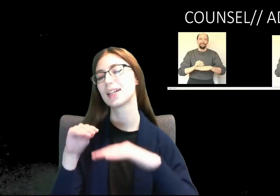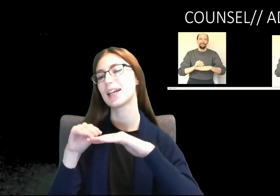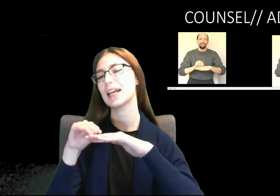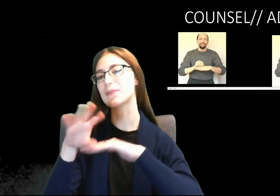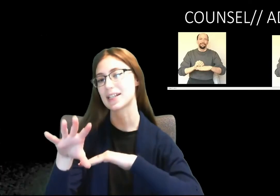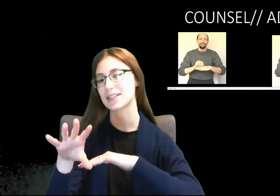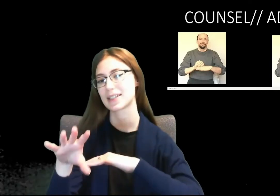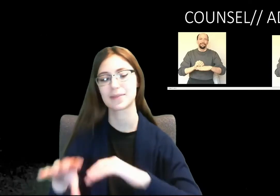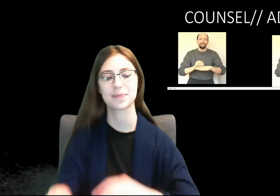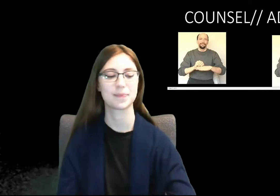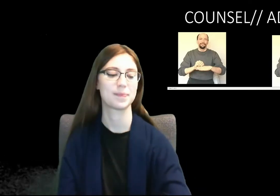Advice.